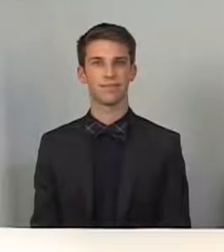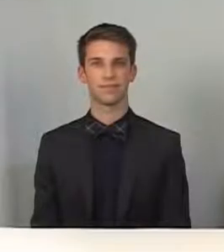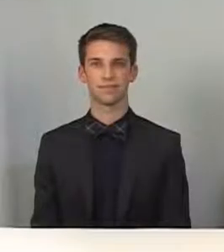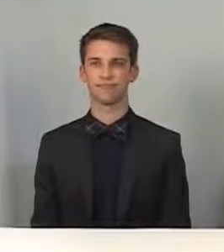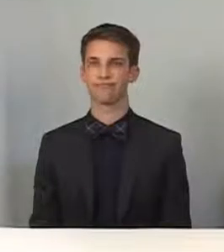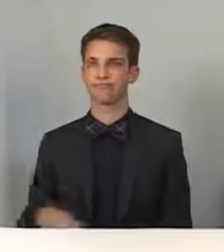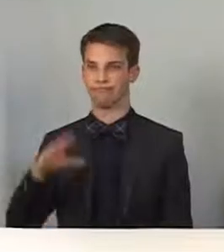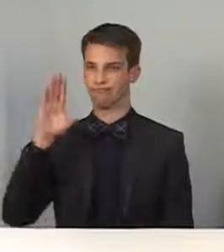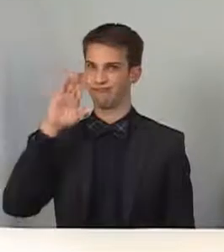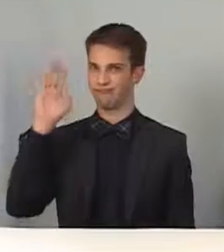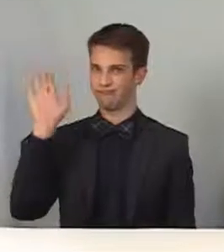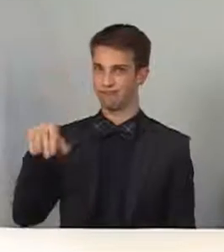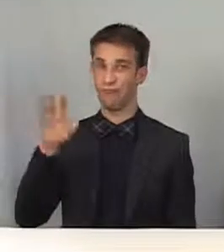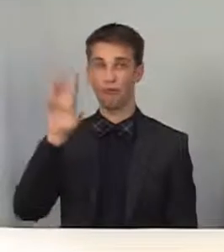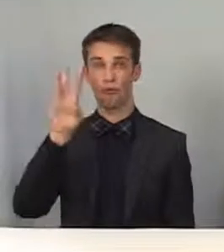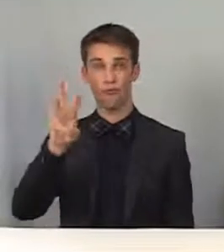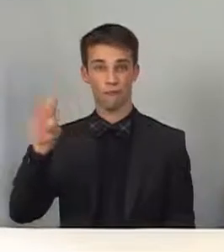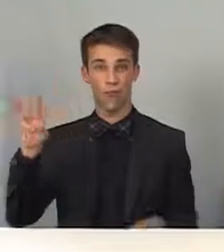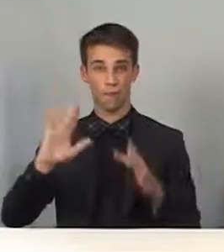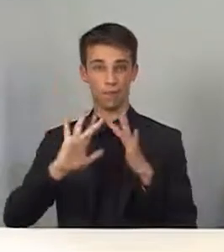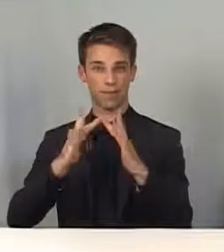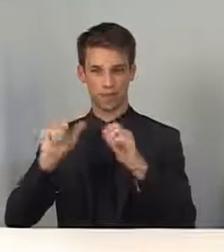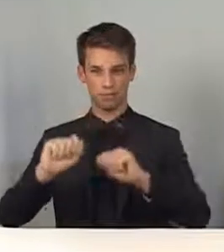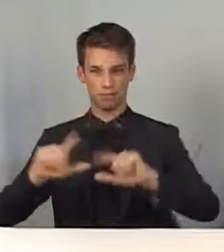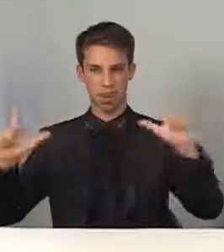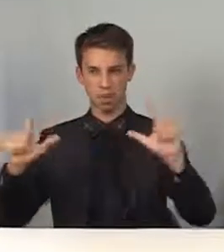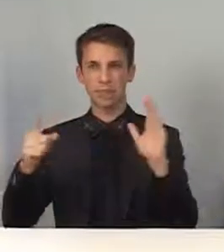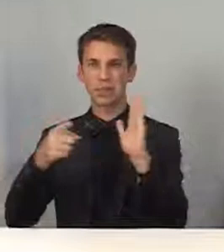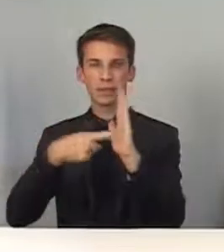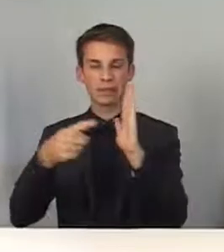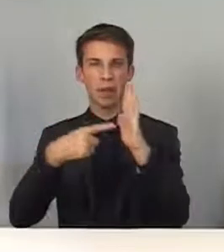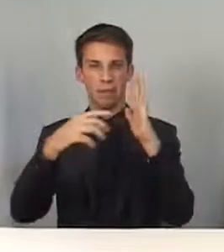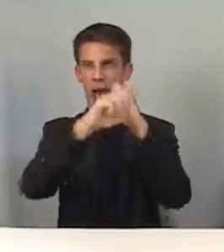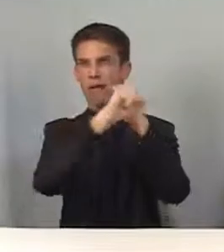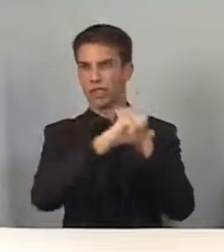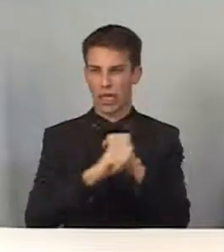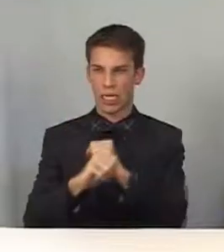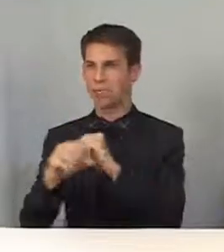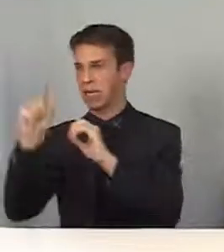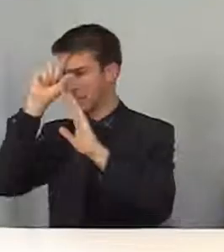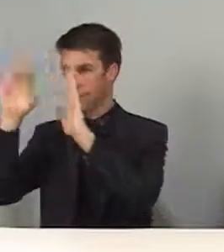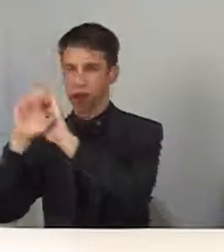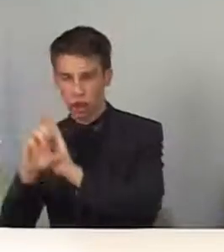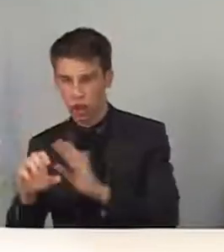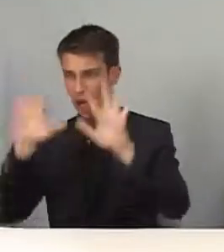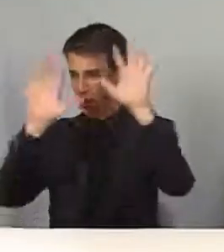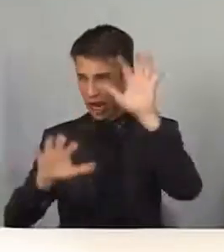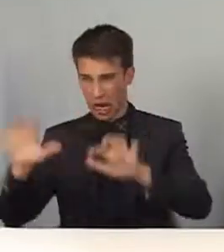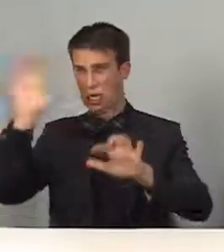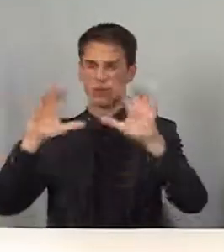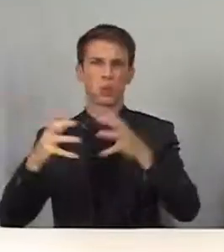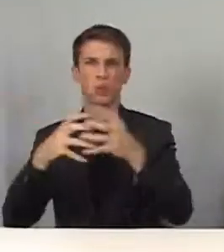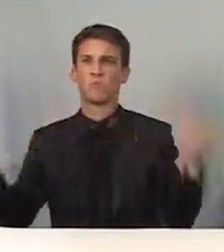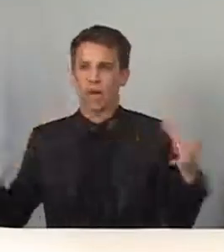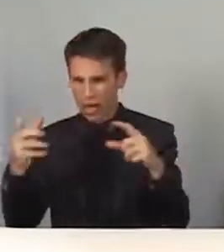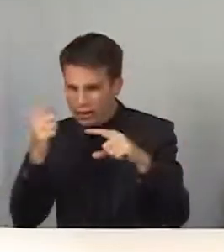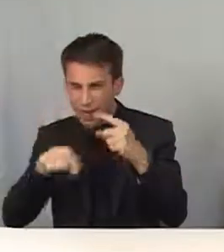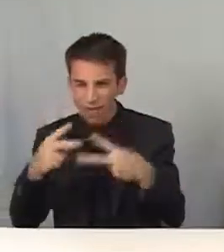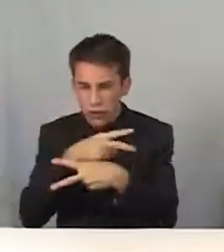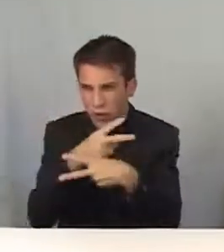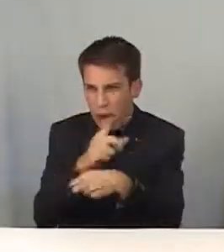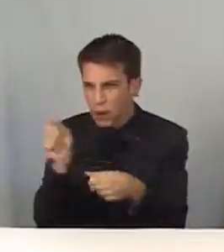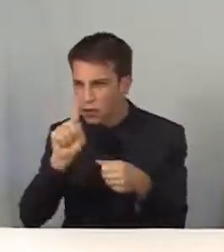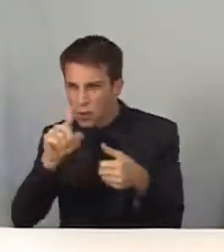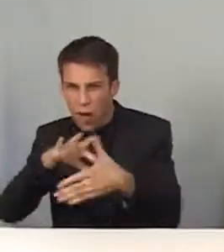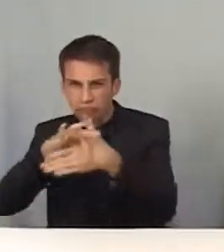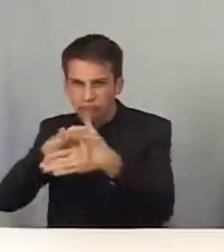For some individuals, navigating the web can lead to sensory overload. Safari Reader reduces the visual clutter on a